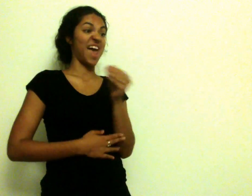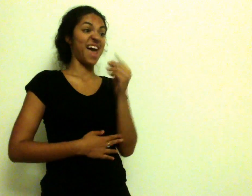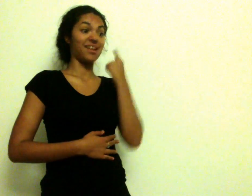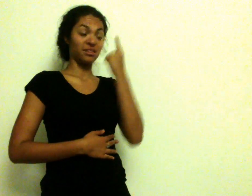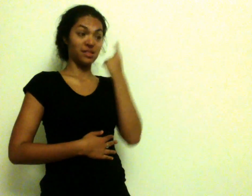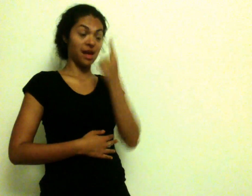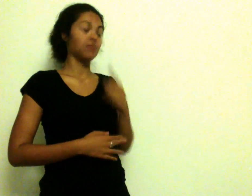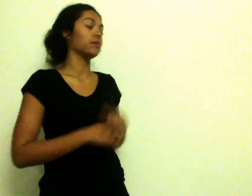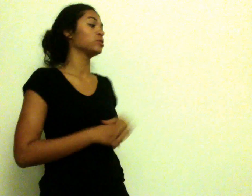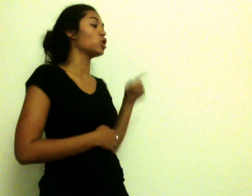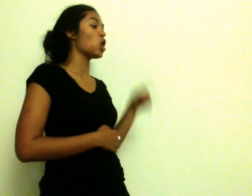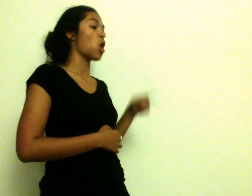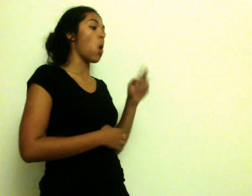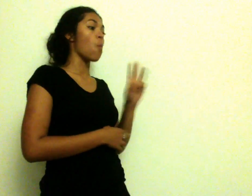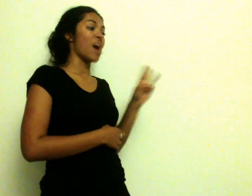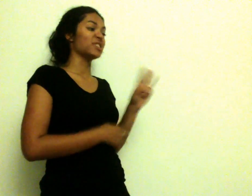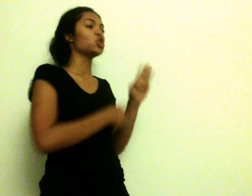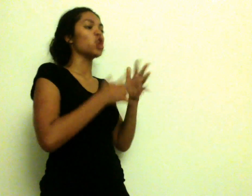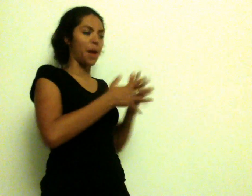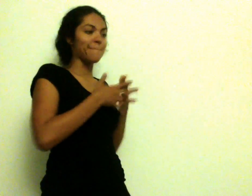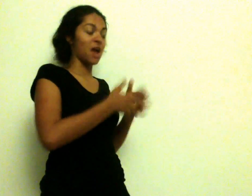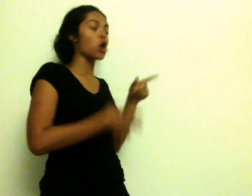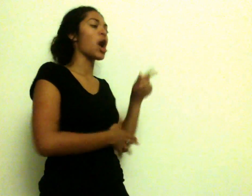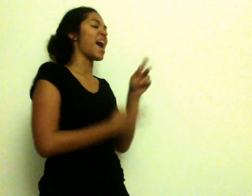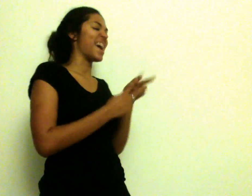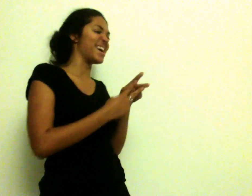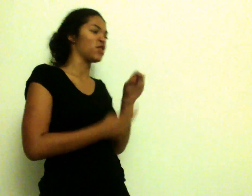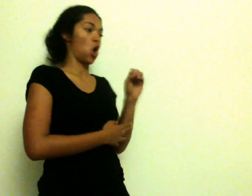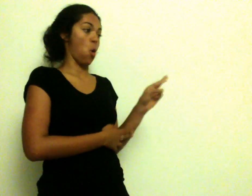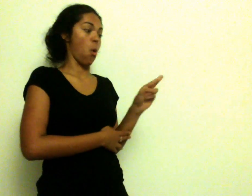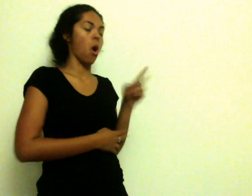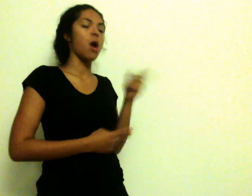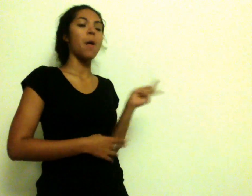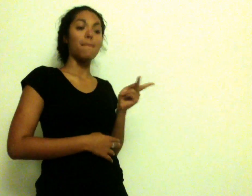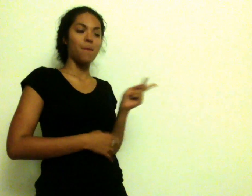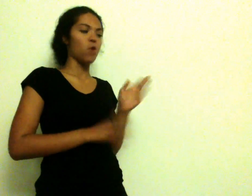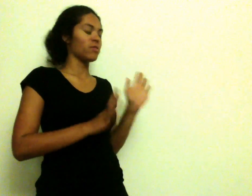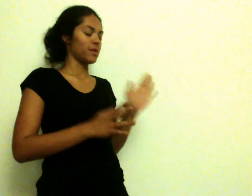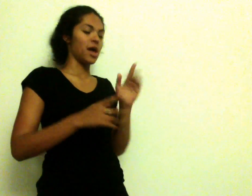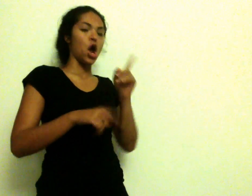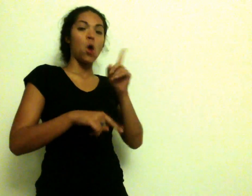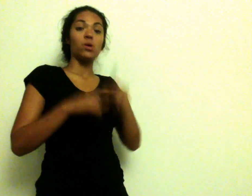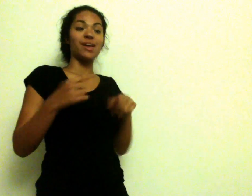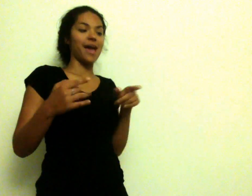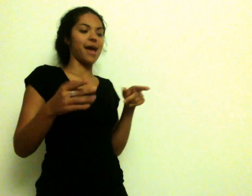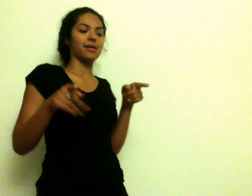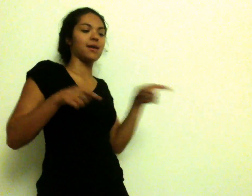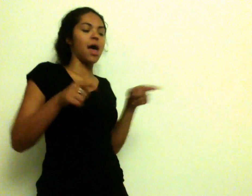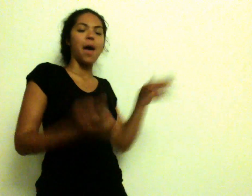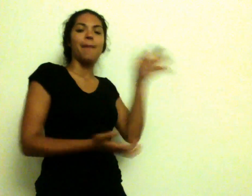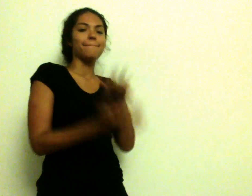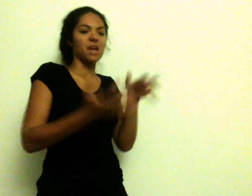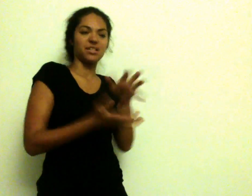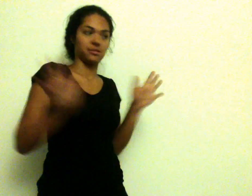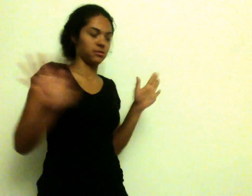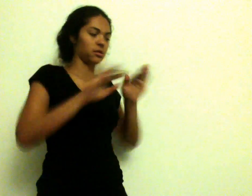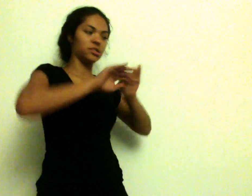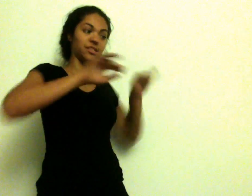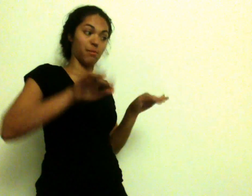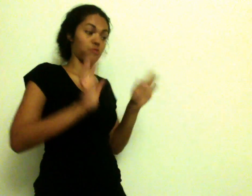Western way of thinking either or, either this or that, the law of non-contradiction, and you're telling me that I'm making a mistake when I'm